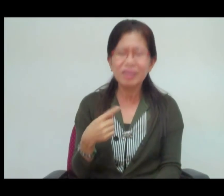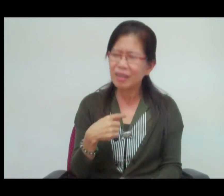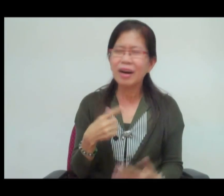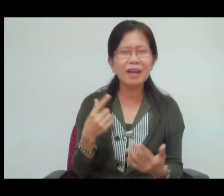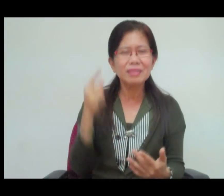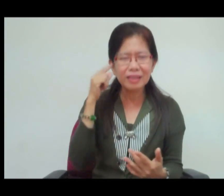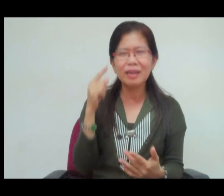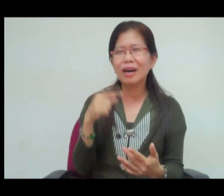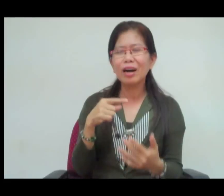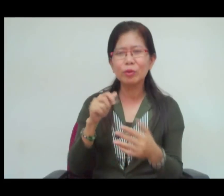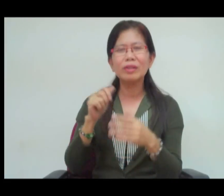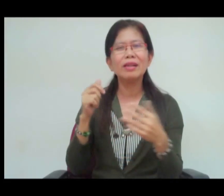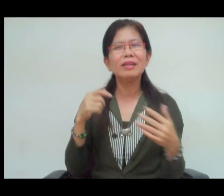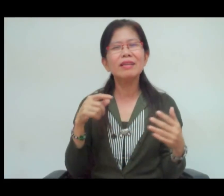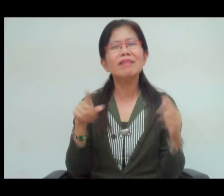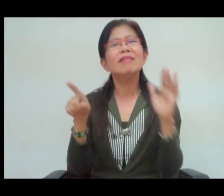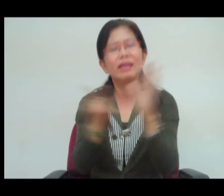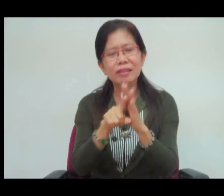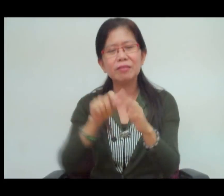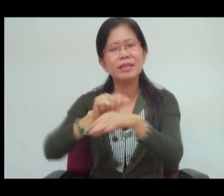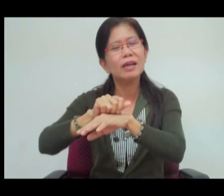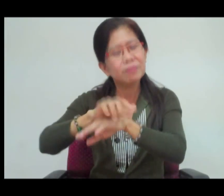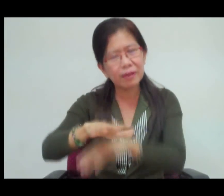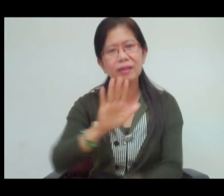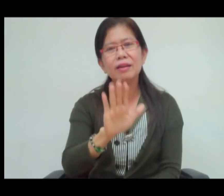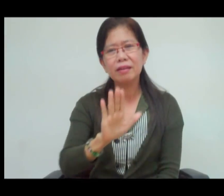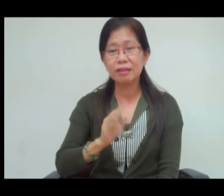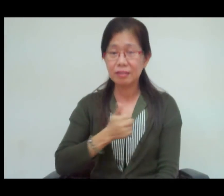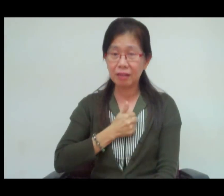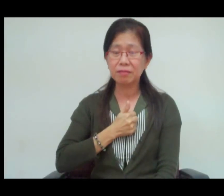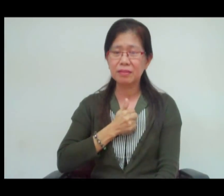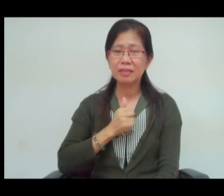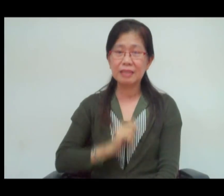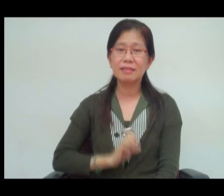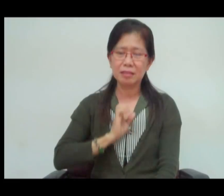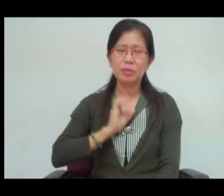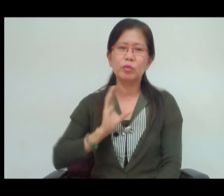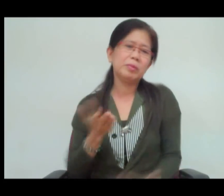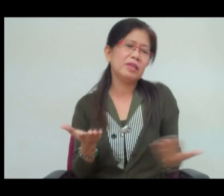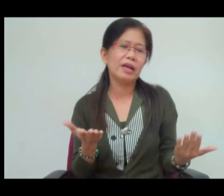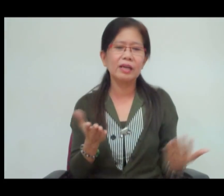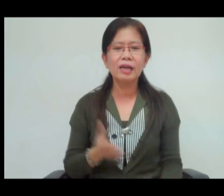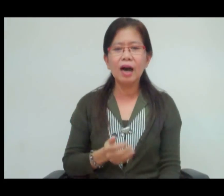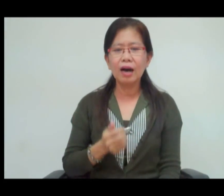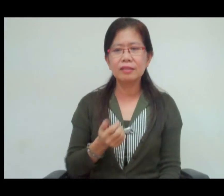I think I will negatively affect their self-esteem. It will be like